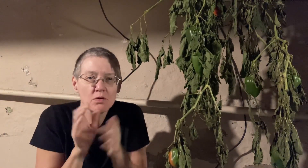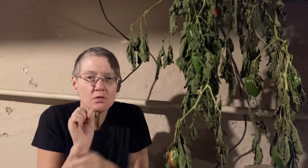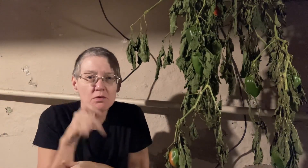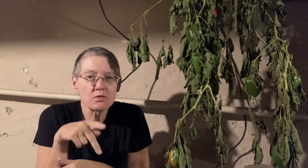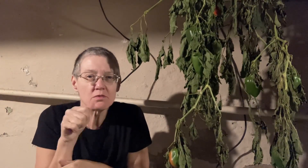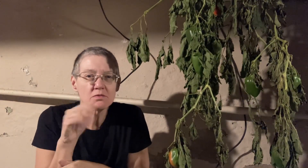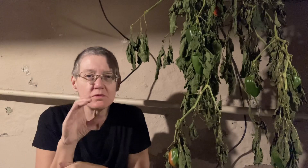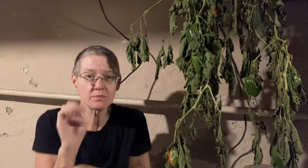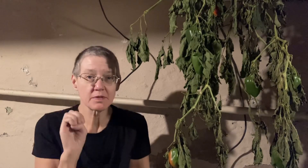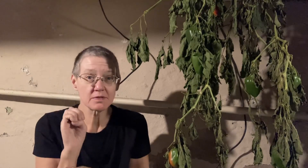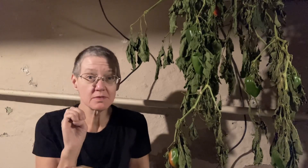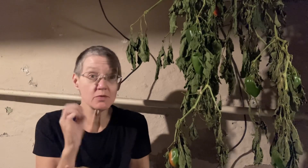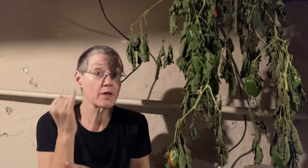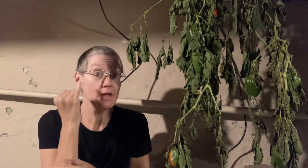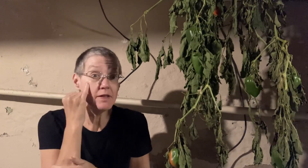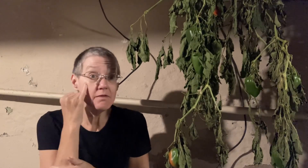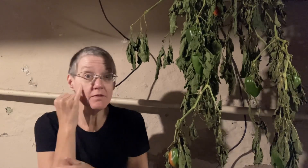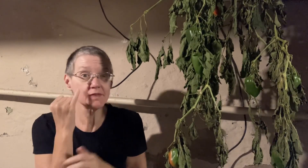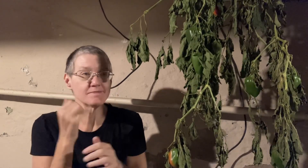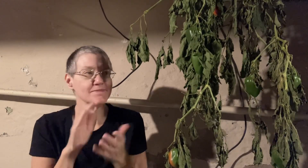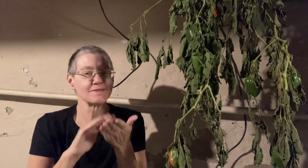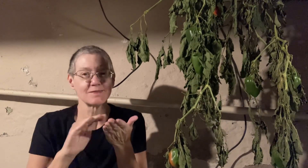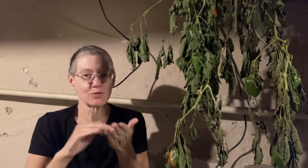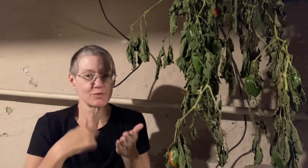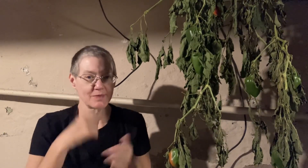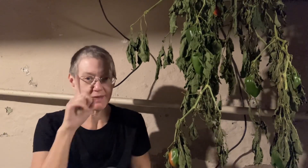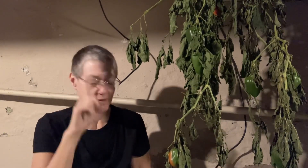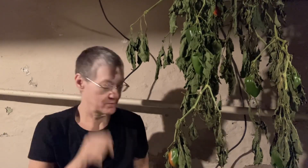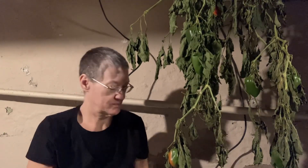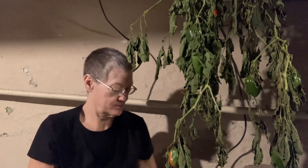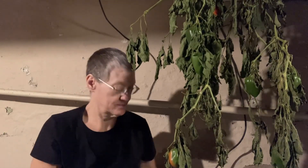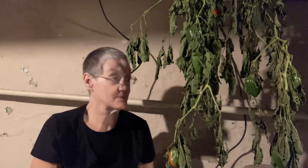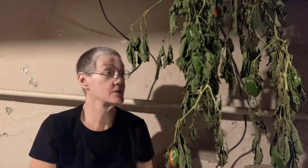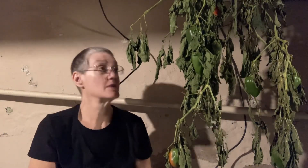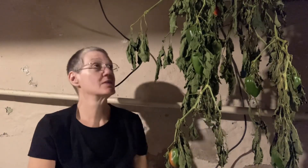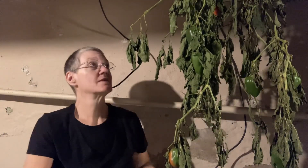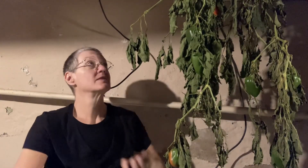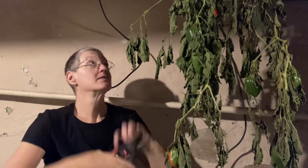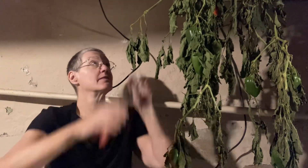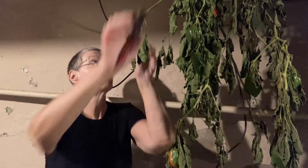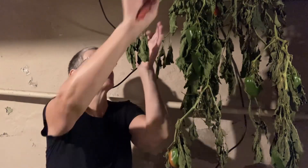but I grow in a small space. Excuse me 1 second.